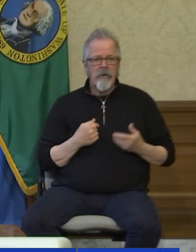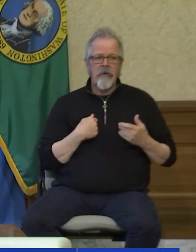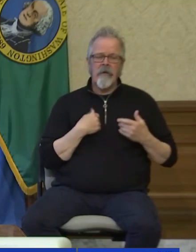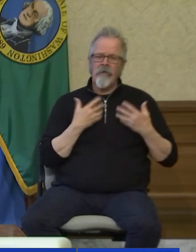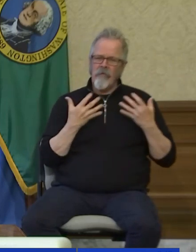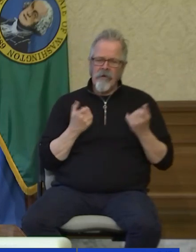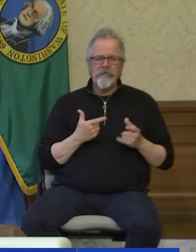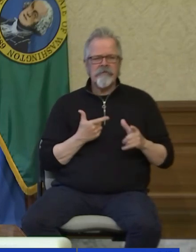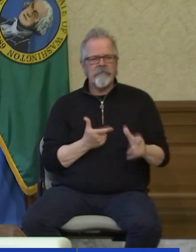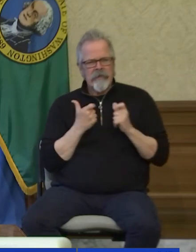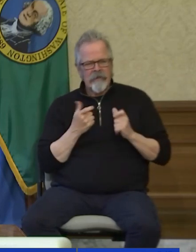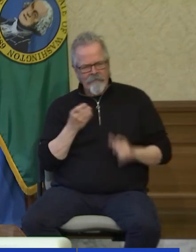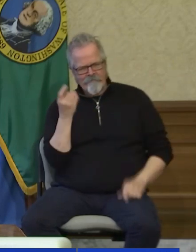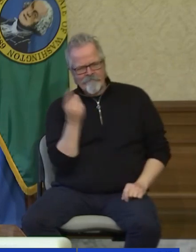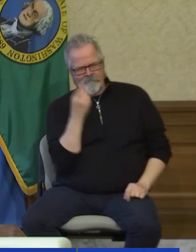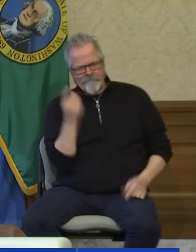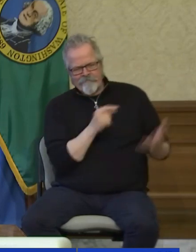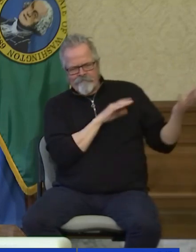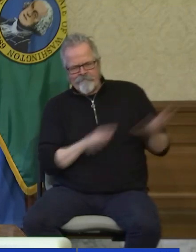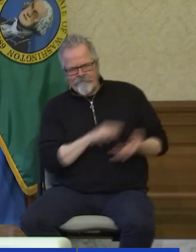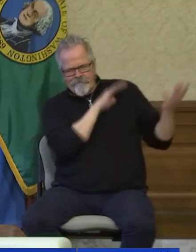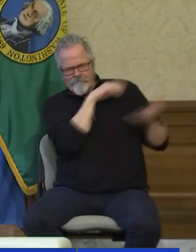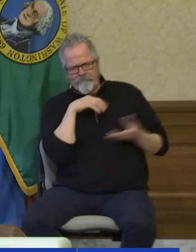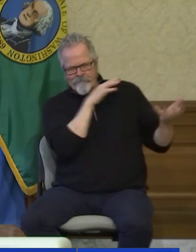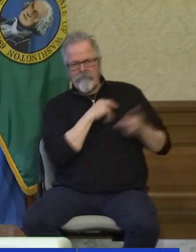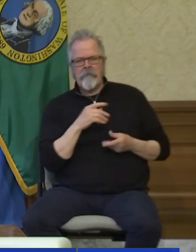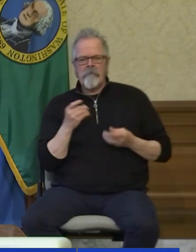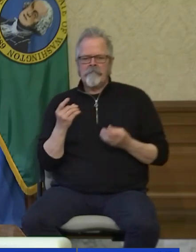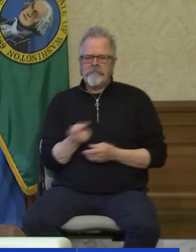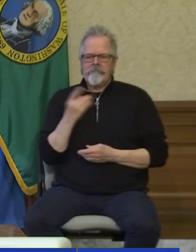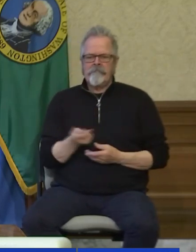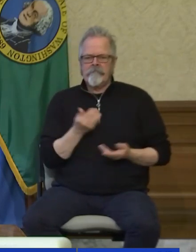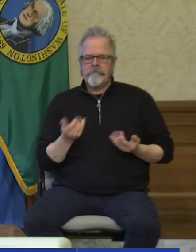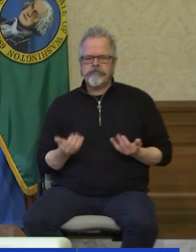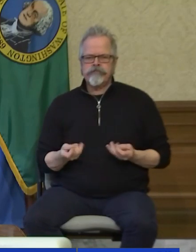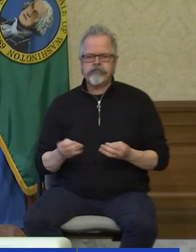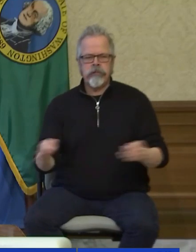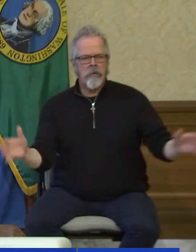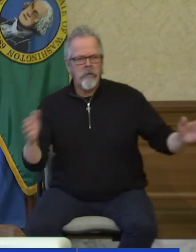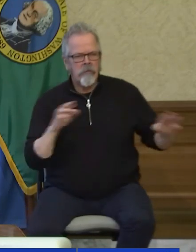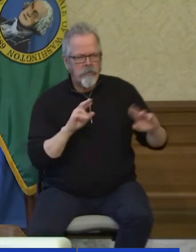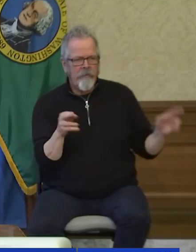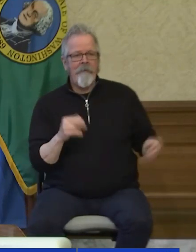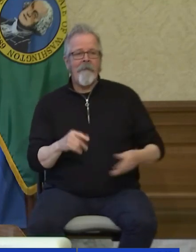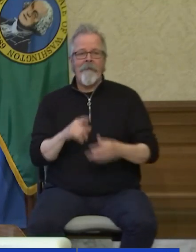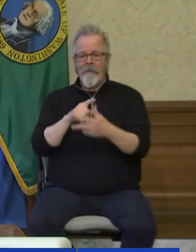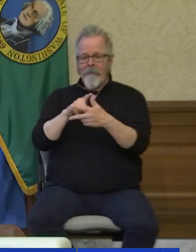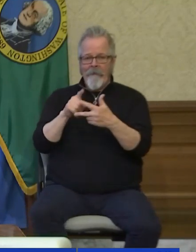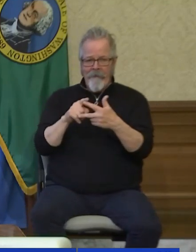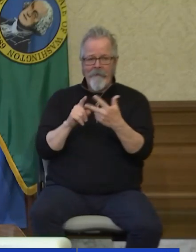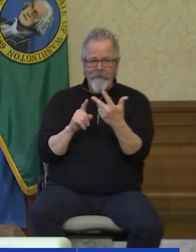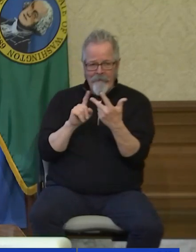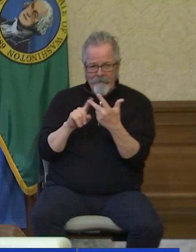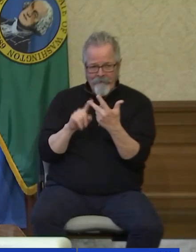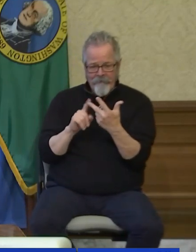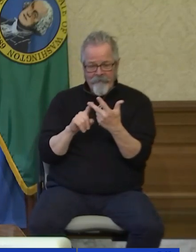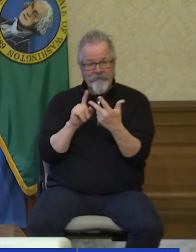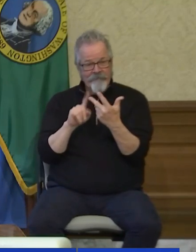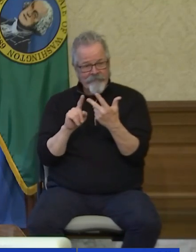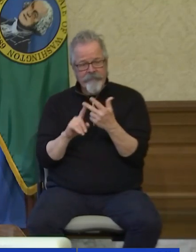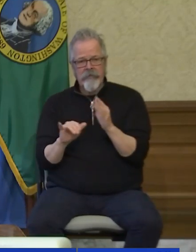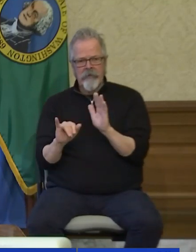contact investigations. And essentially we look at the number of investigators who are trained and ready to go to work. We look